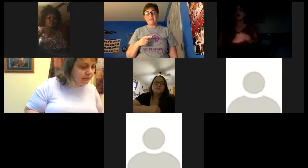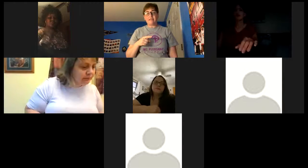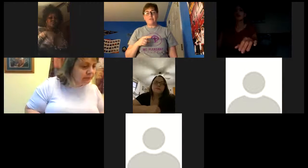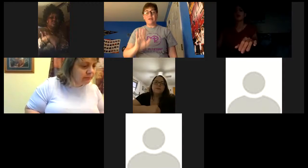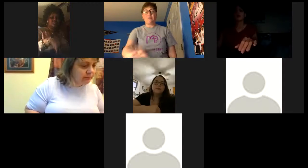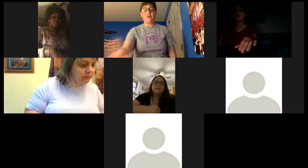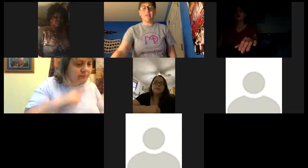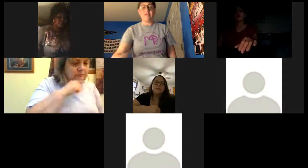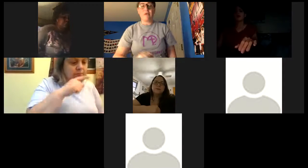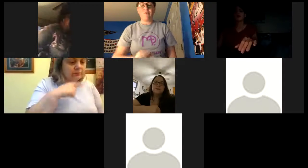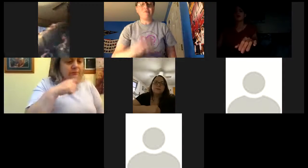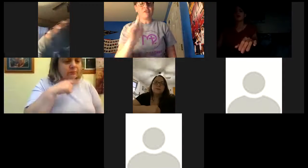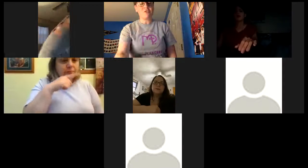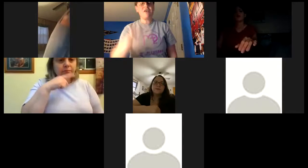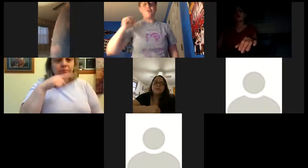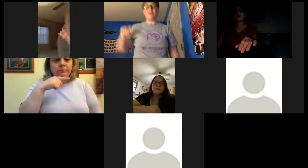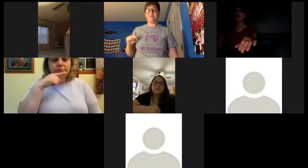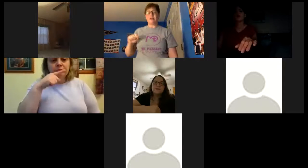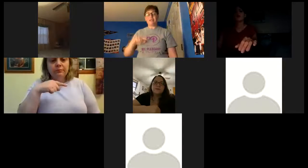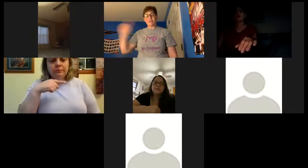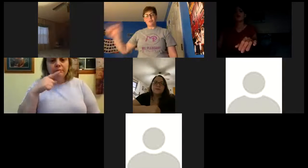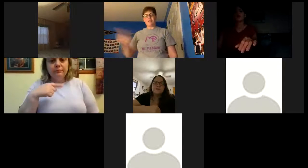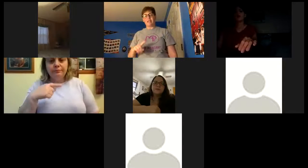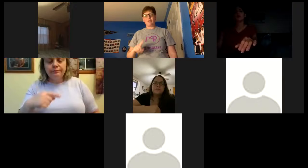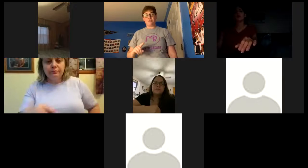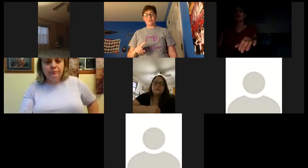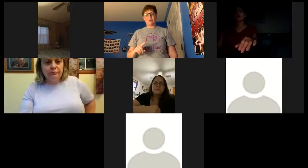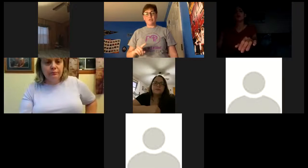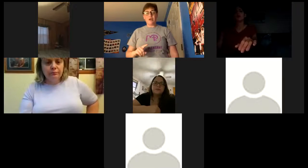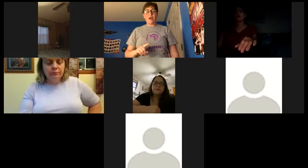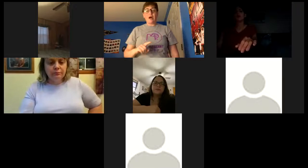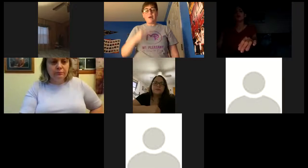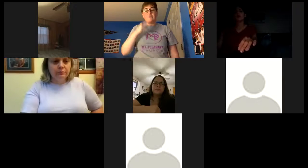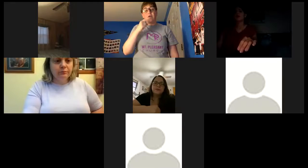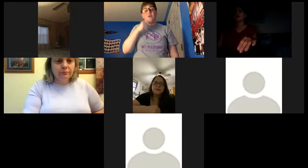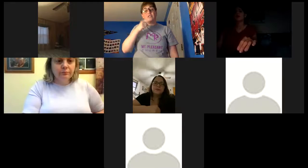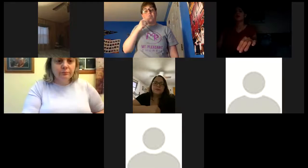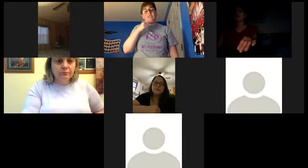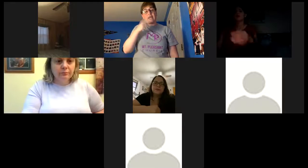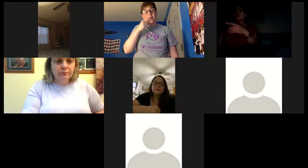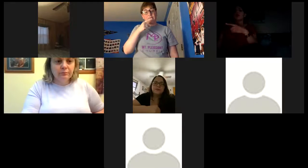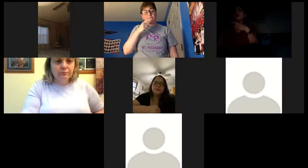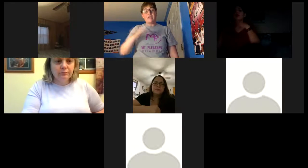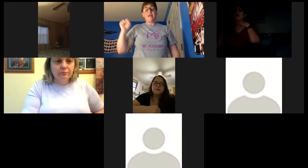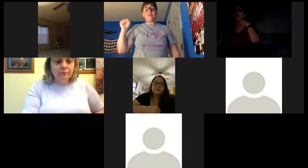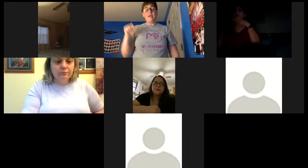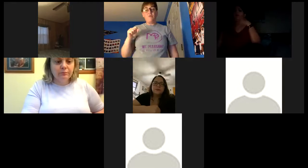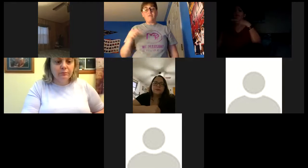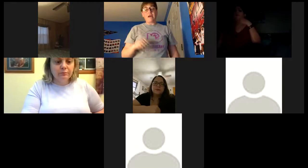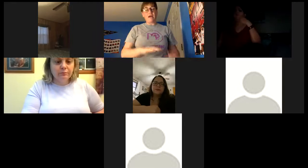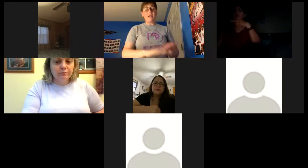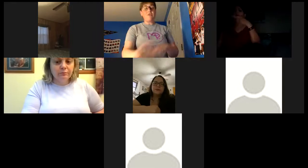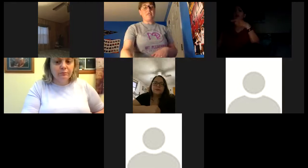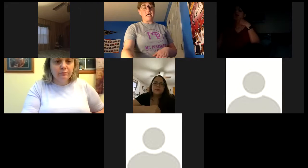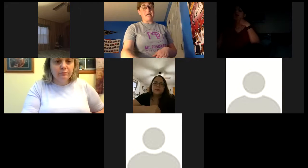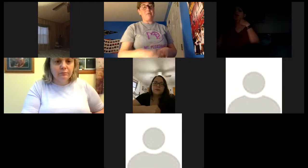that, well, I won't get to that one. There's another one. I'll get to the one that I usually use. So I'll use this for say. Then we've